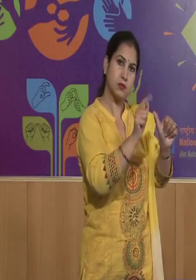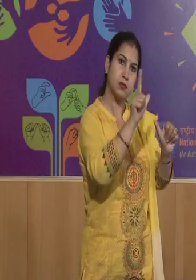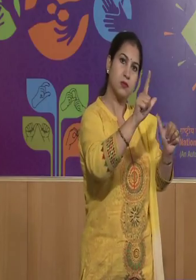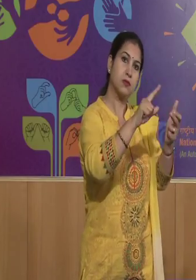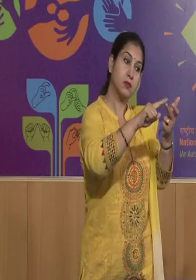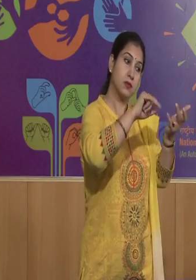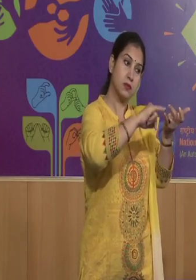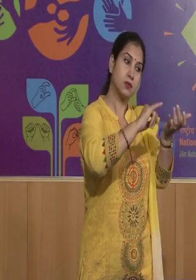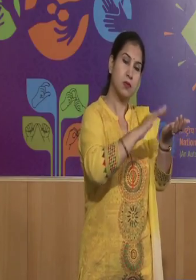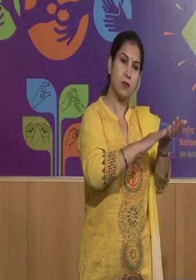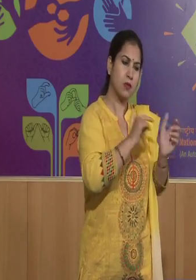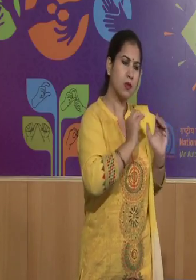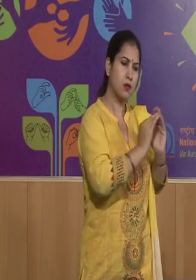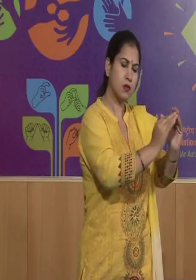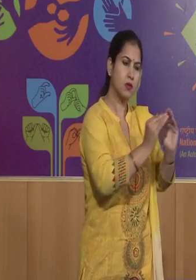Are you aware about it before?